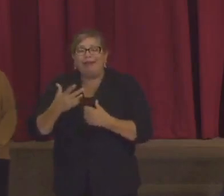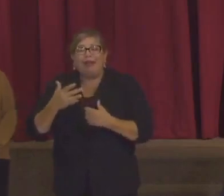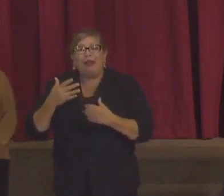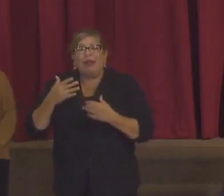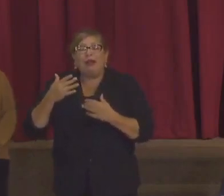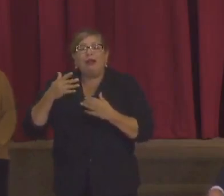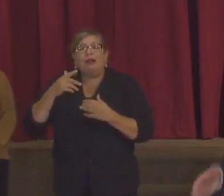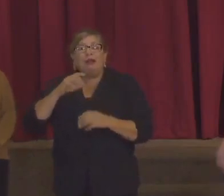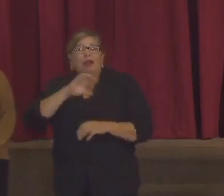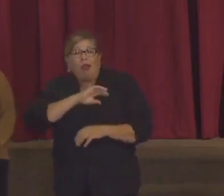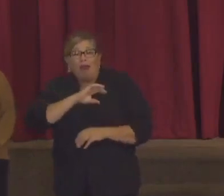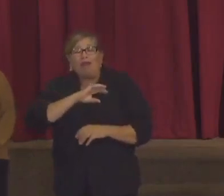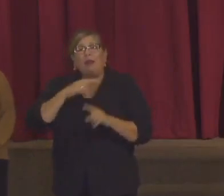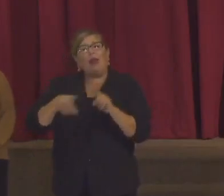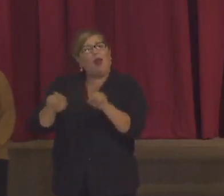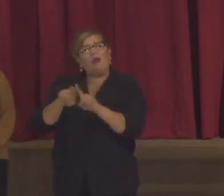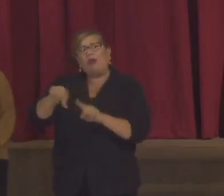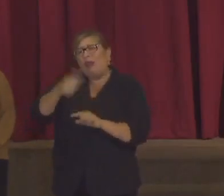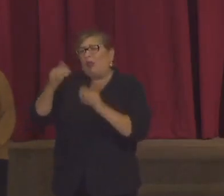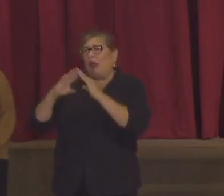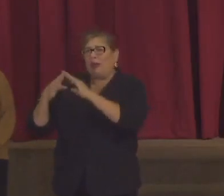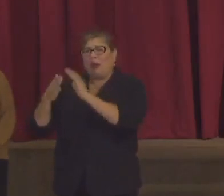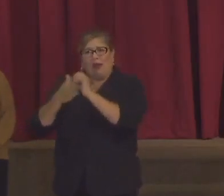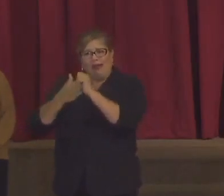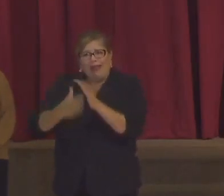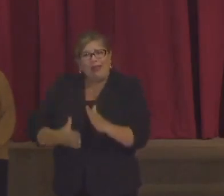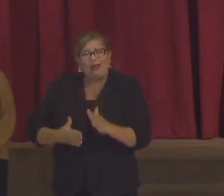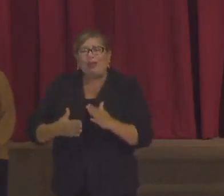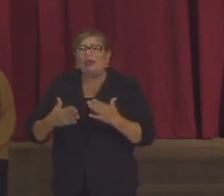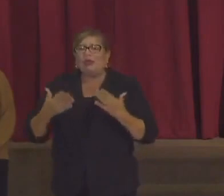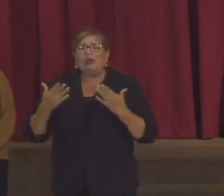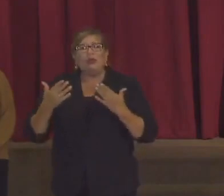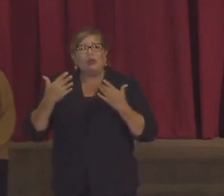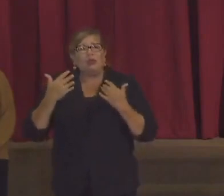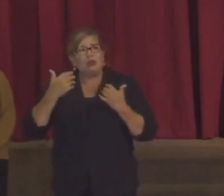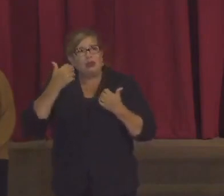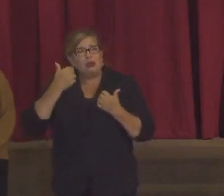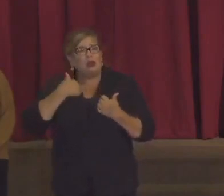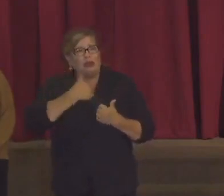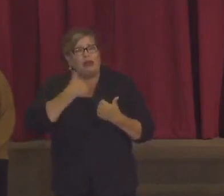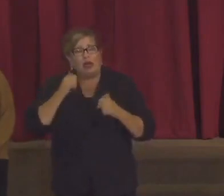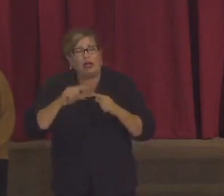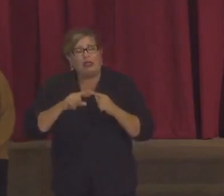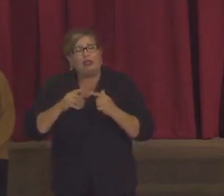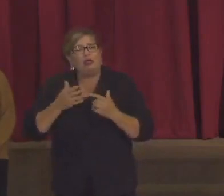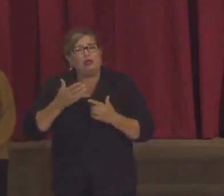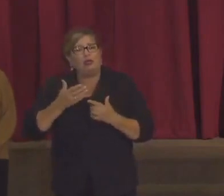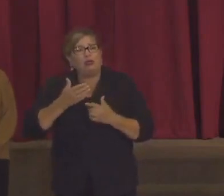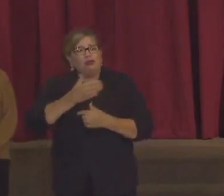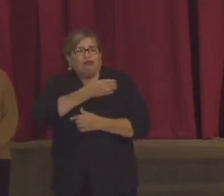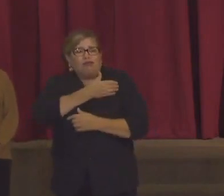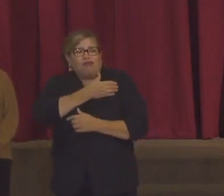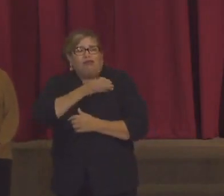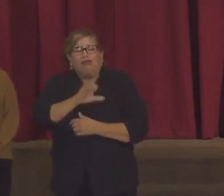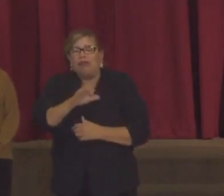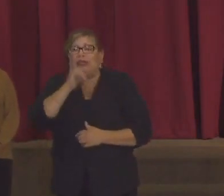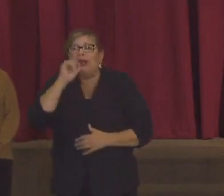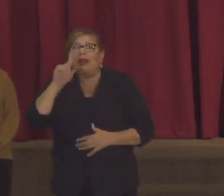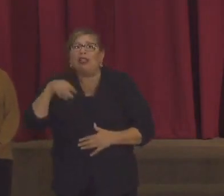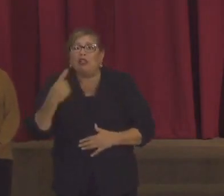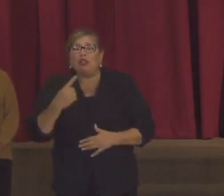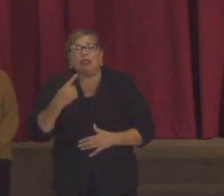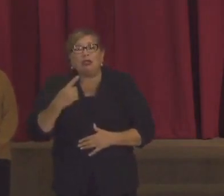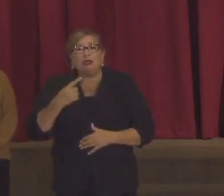to exercise more control, more authority, again, moral authority, not just formal authority, to address the issue of